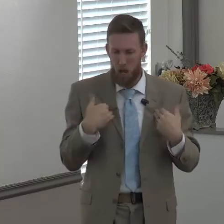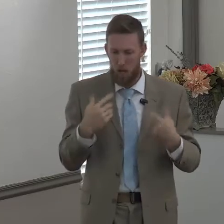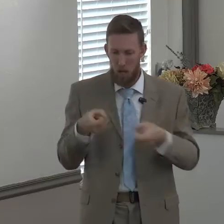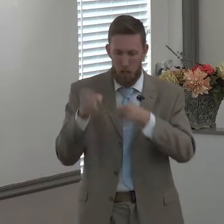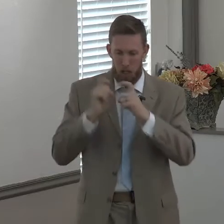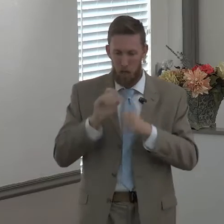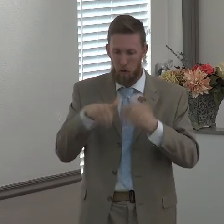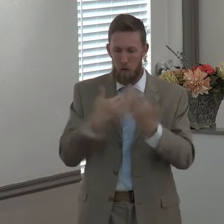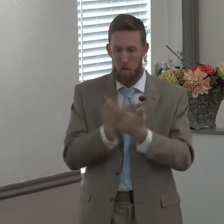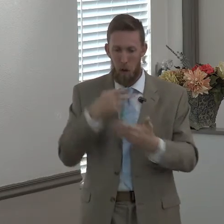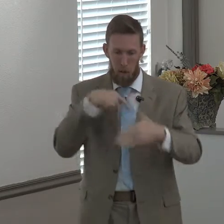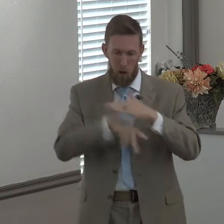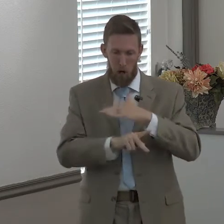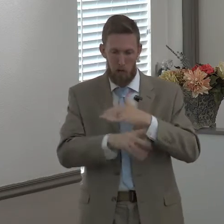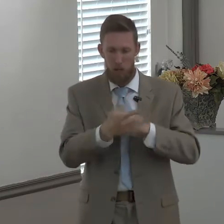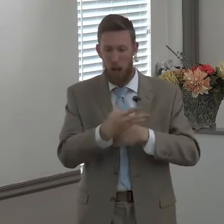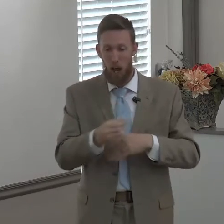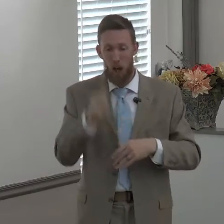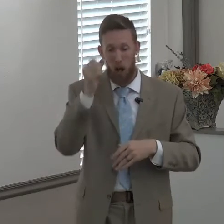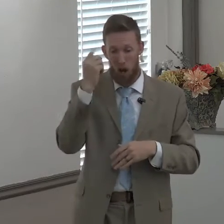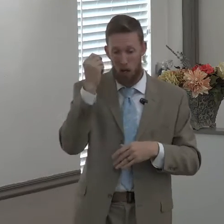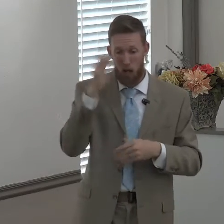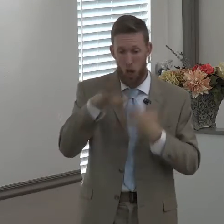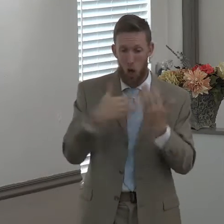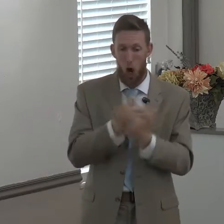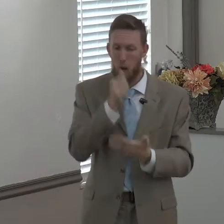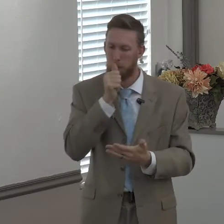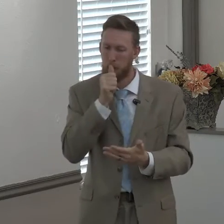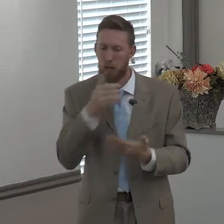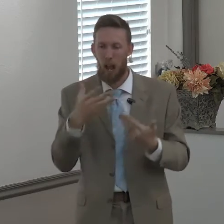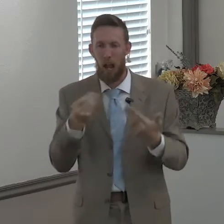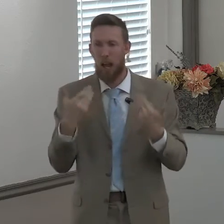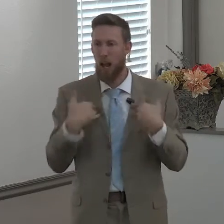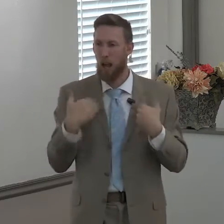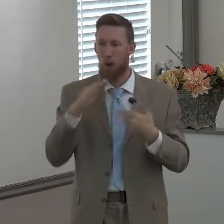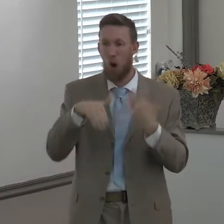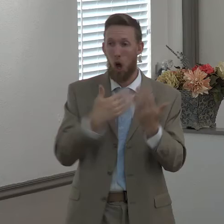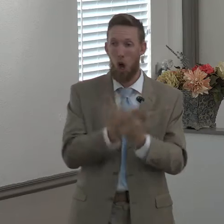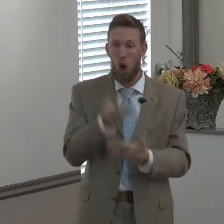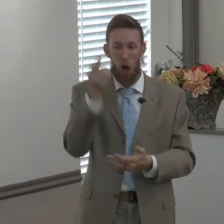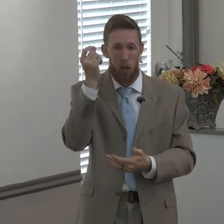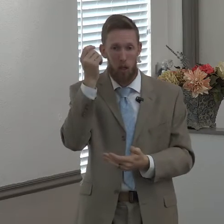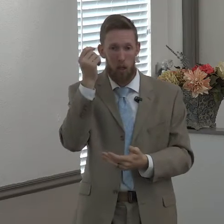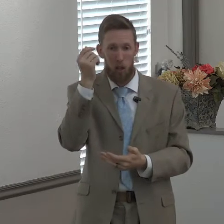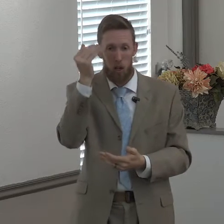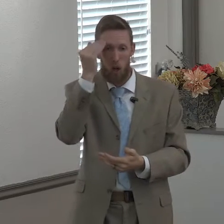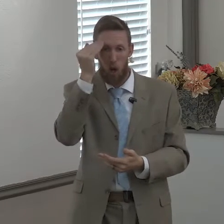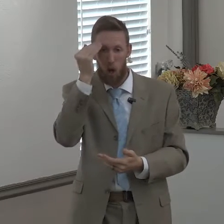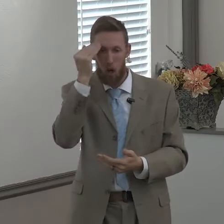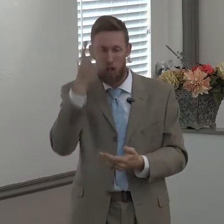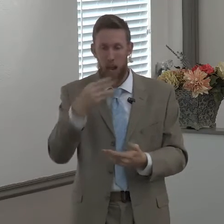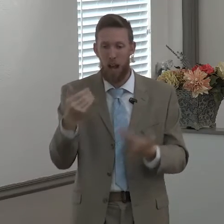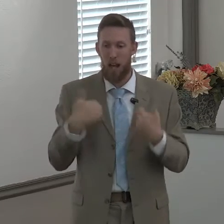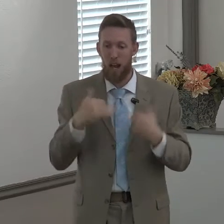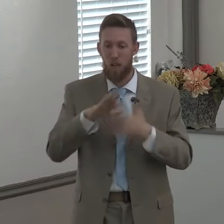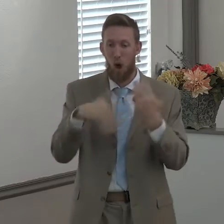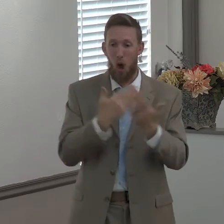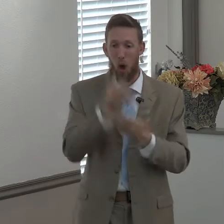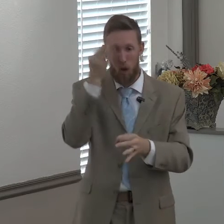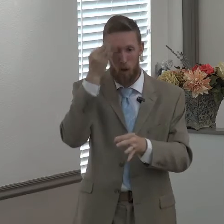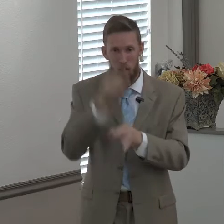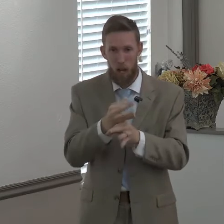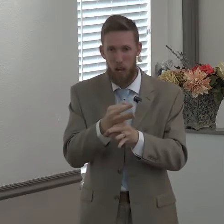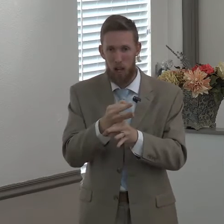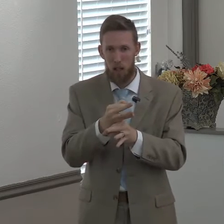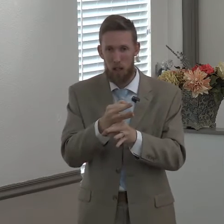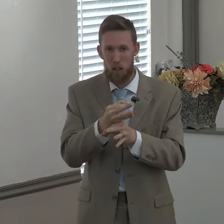Sacrificial. Verse 2 of 1 Corinthians 13, and though I have the gift of all prophecies and